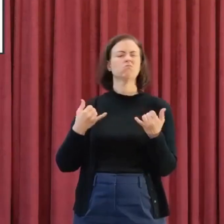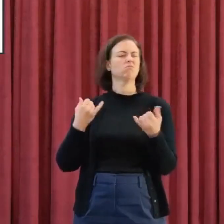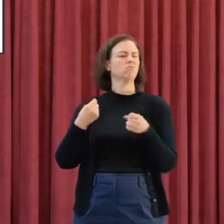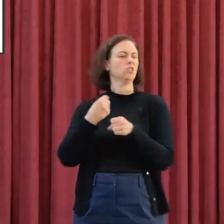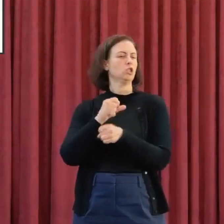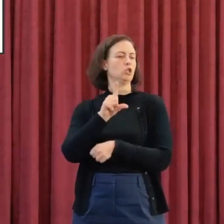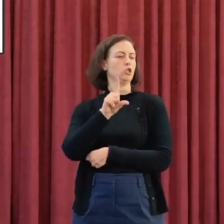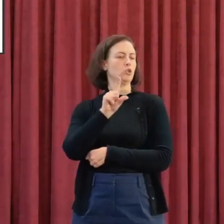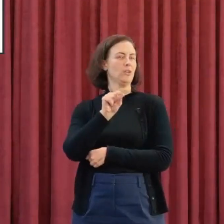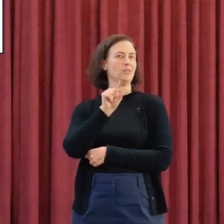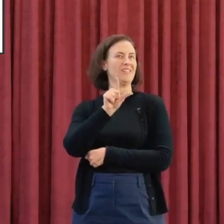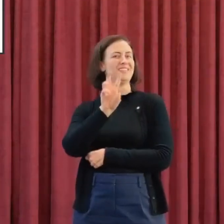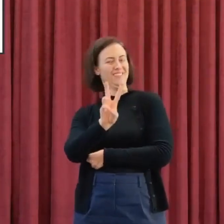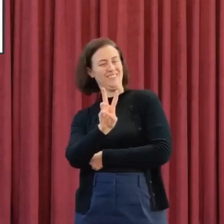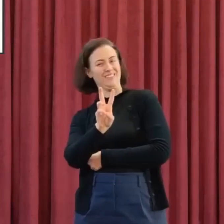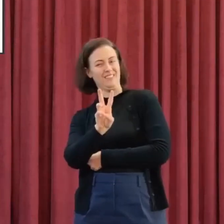2026,